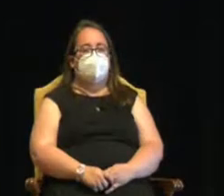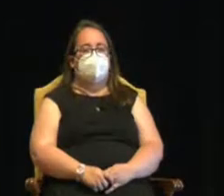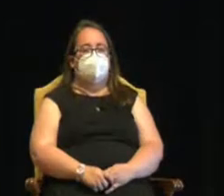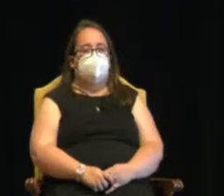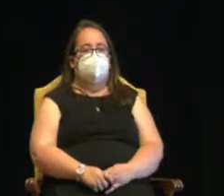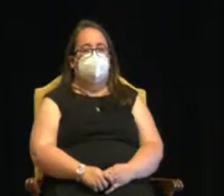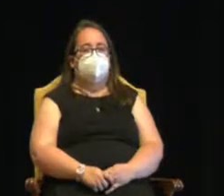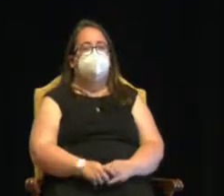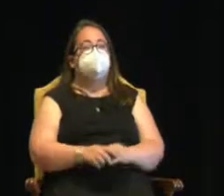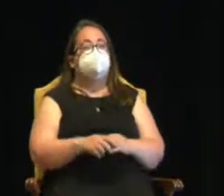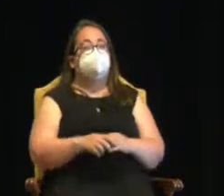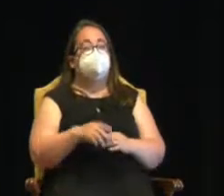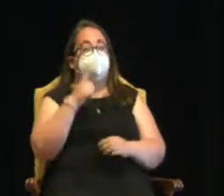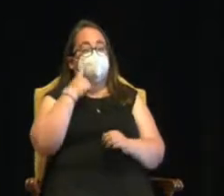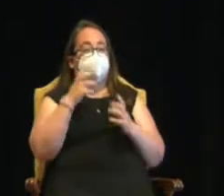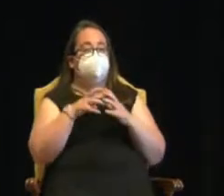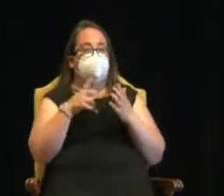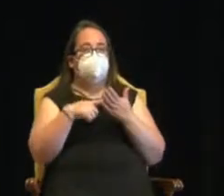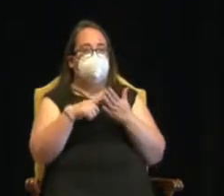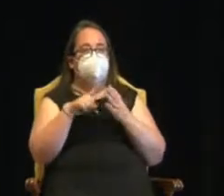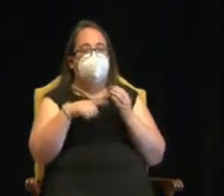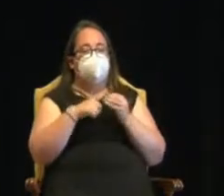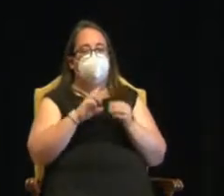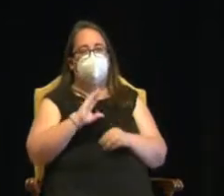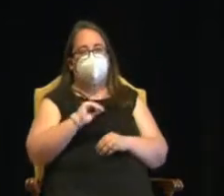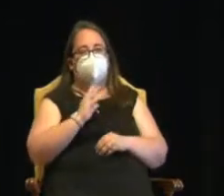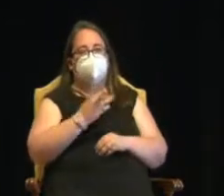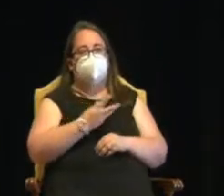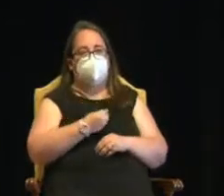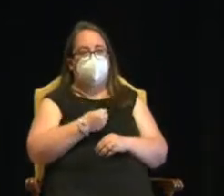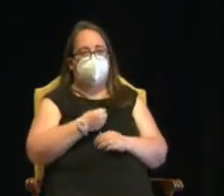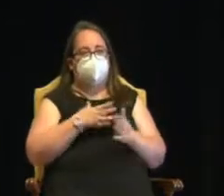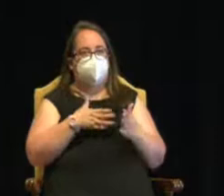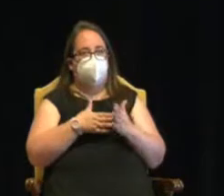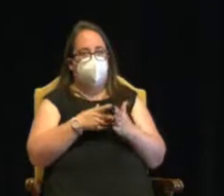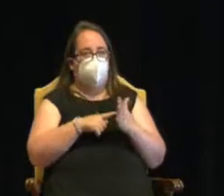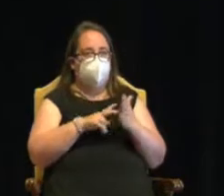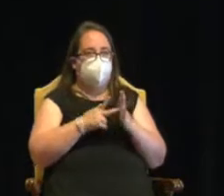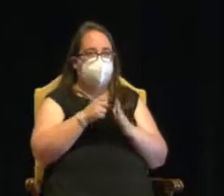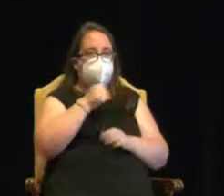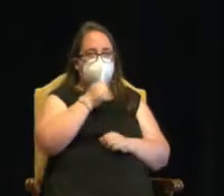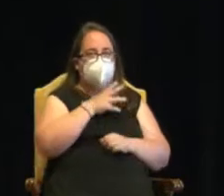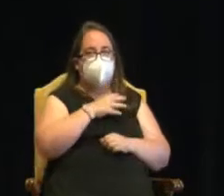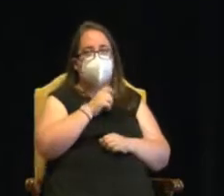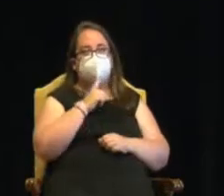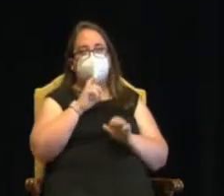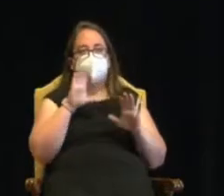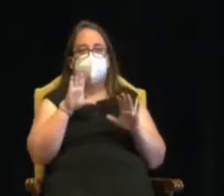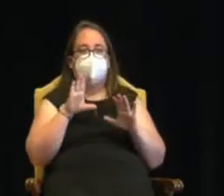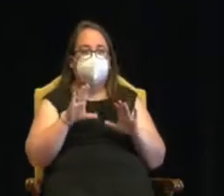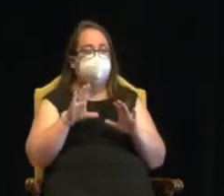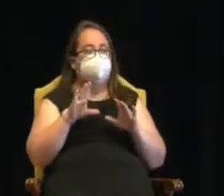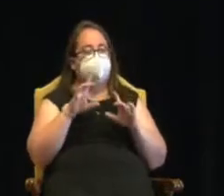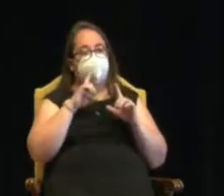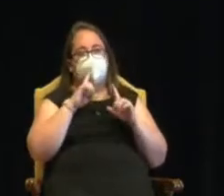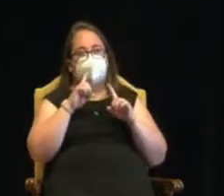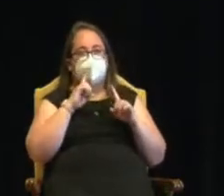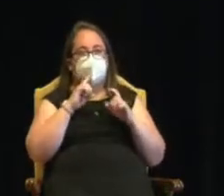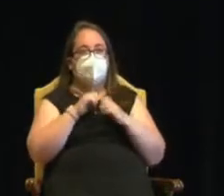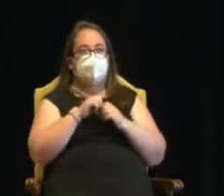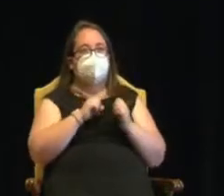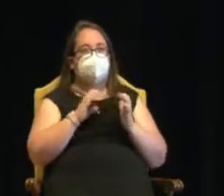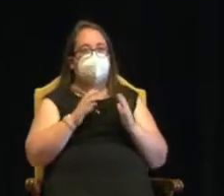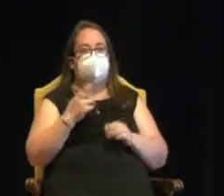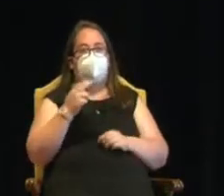there's been a lot of discussion recently about transphobia and what is a woman. And there's just this amazing exchange with Senator